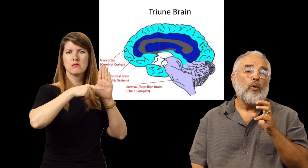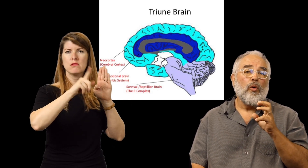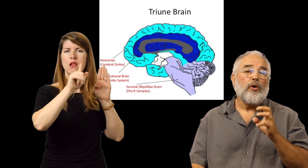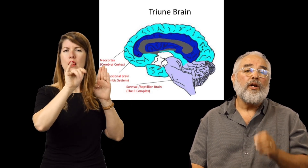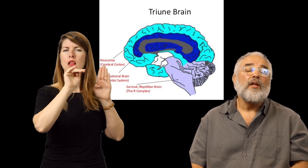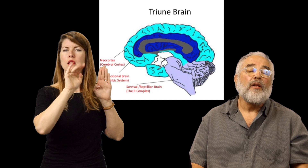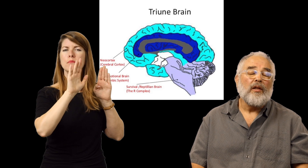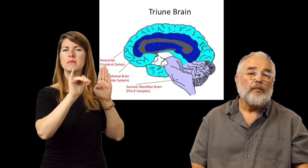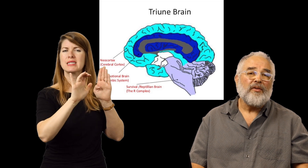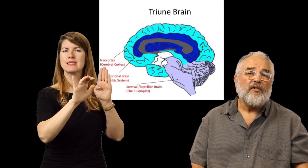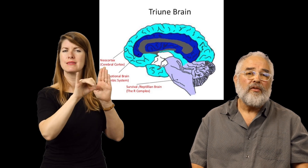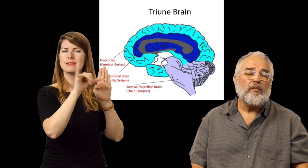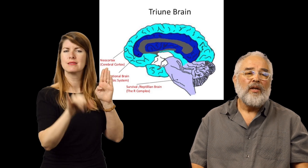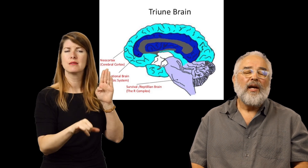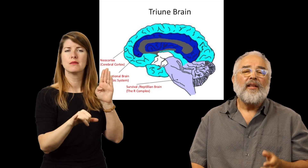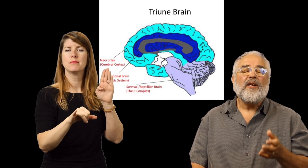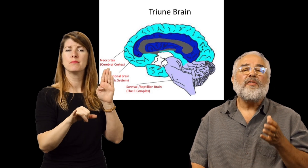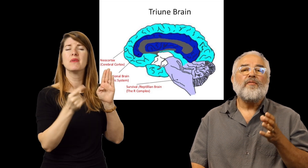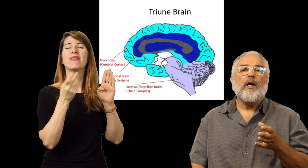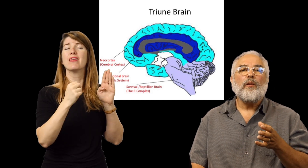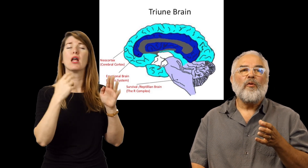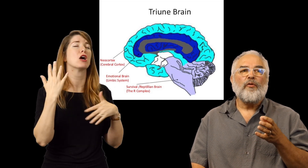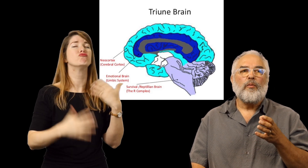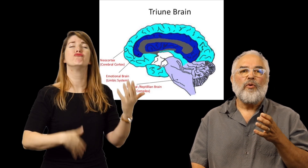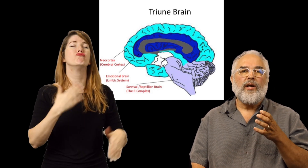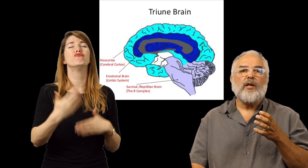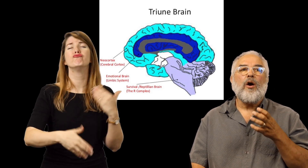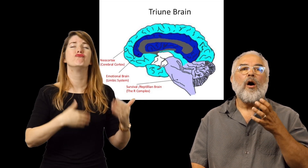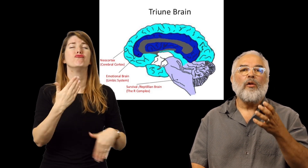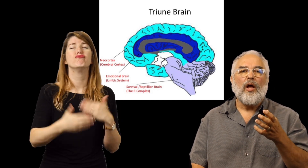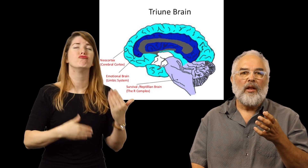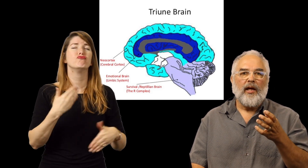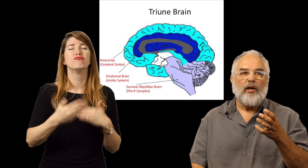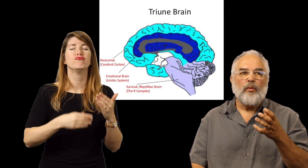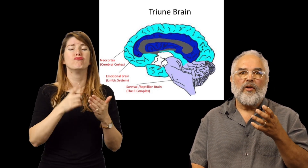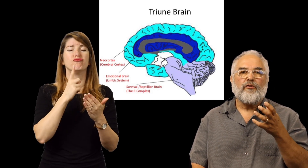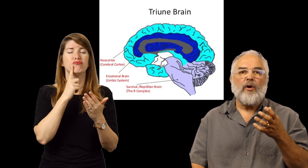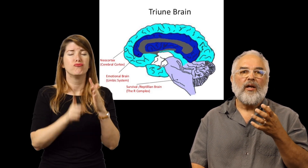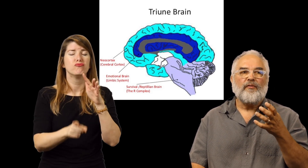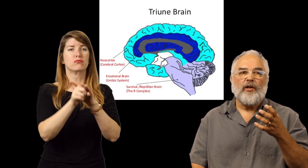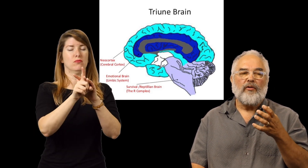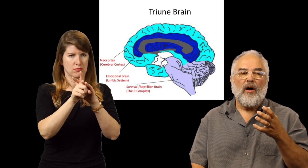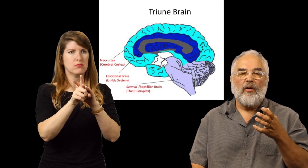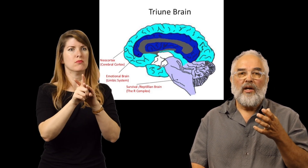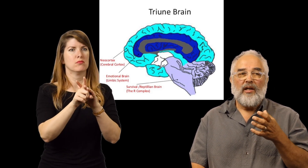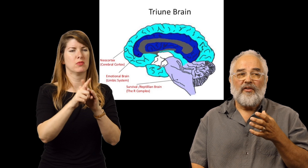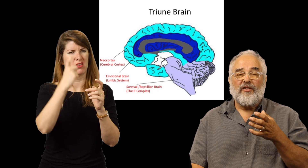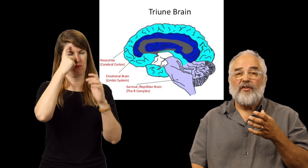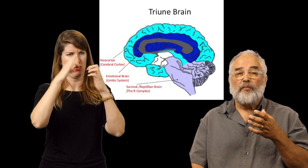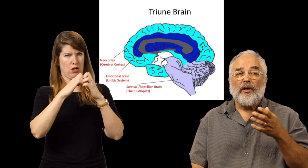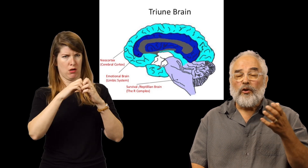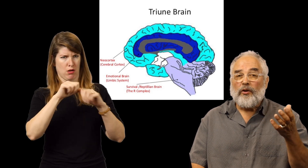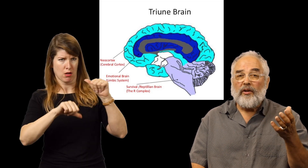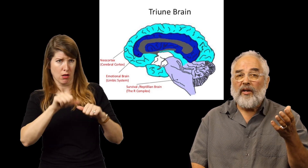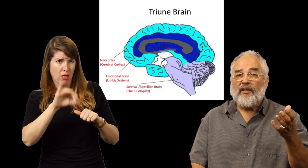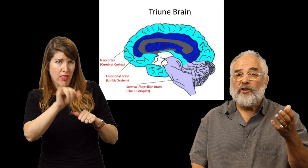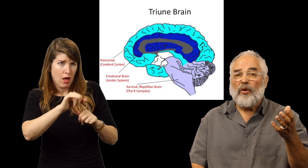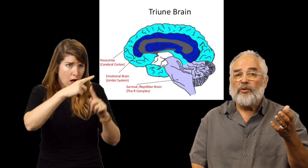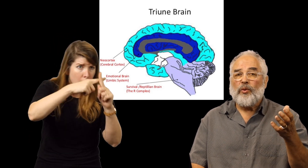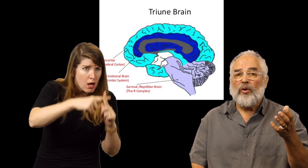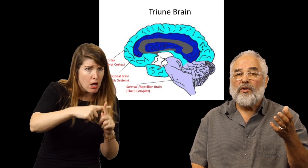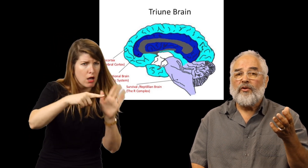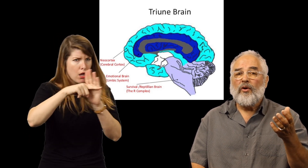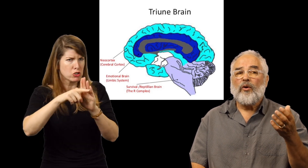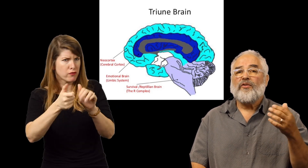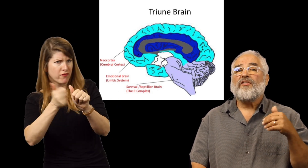get recorded in the limbic system, and then it's available for the brain to call on later when it's trying to figure out, is this something good that I should